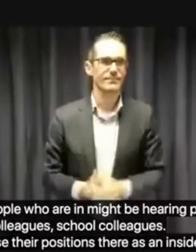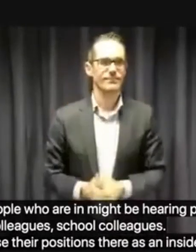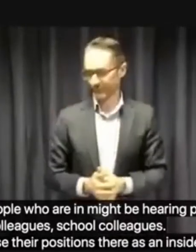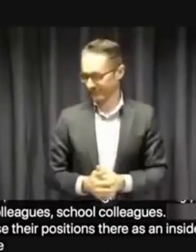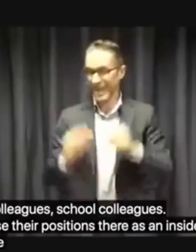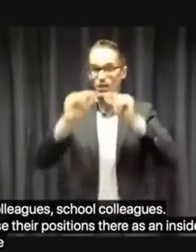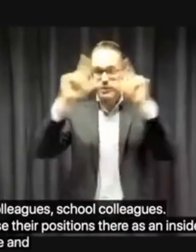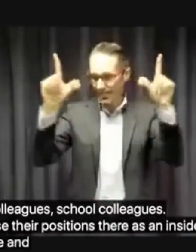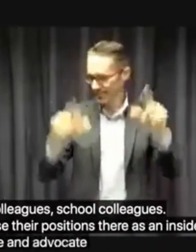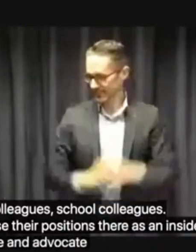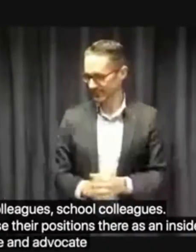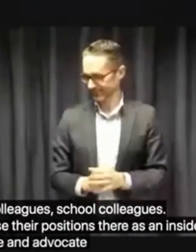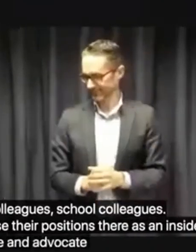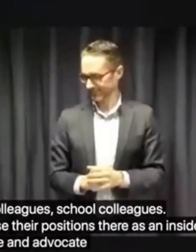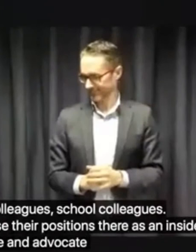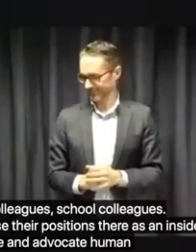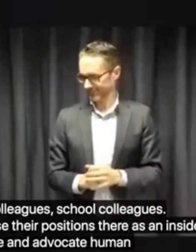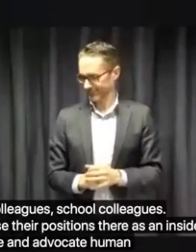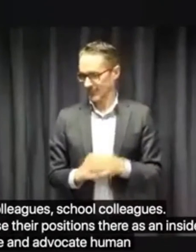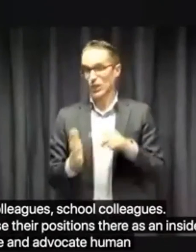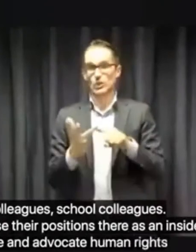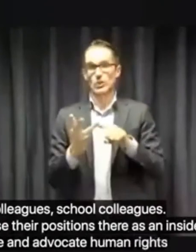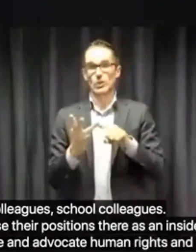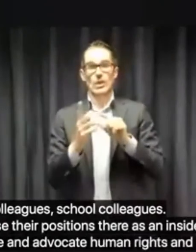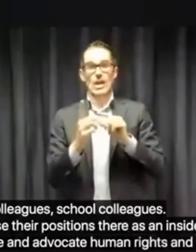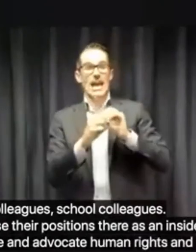social justice and awareness